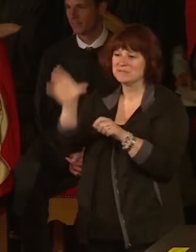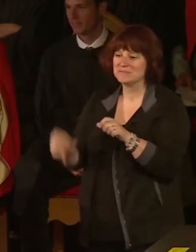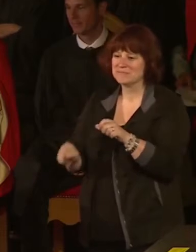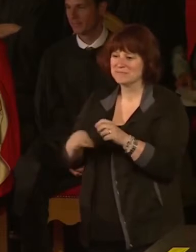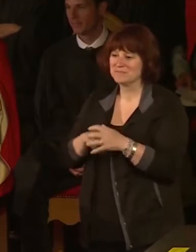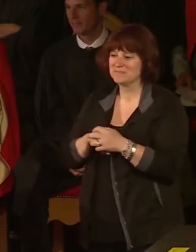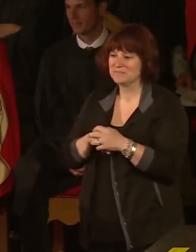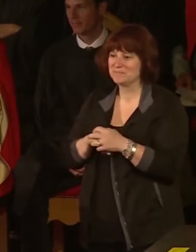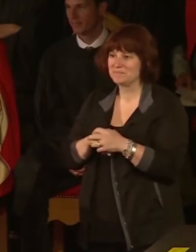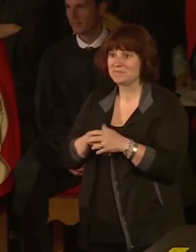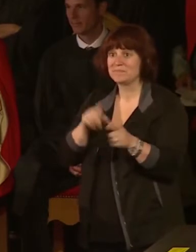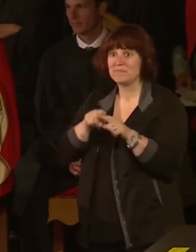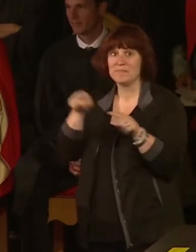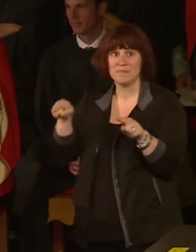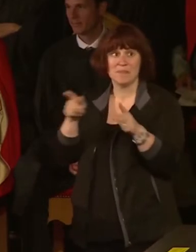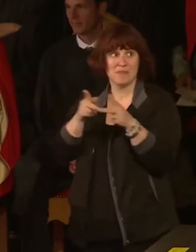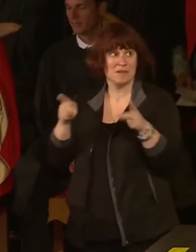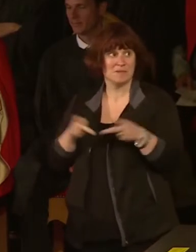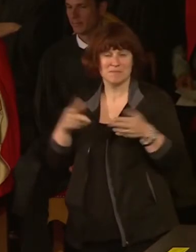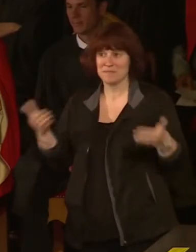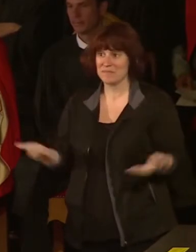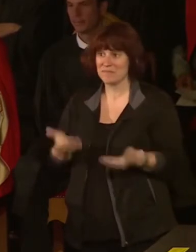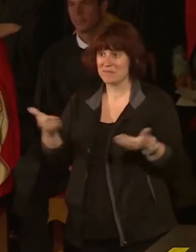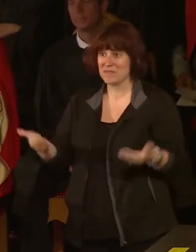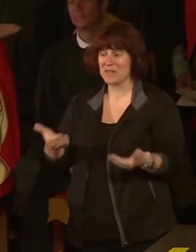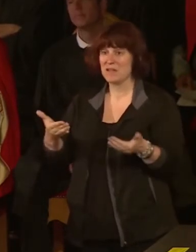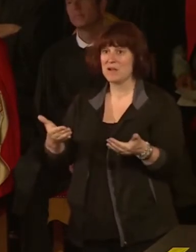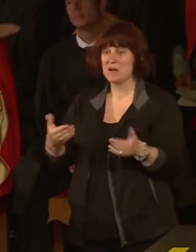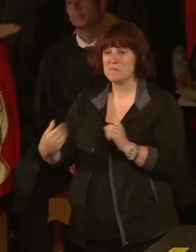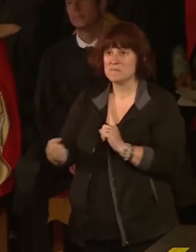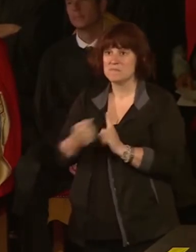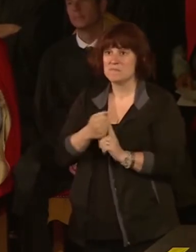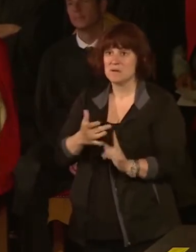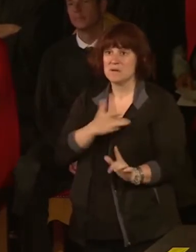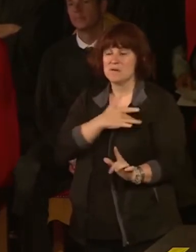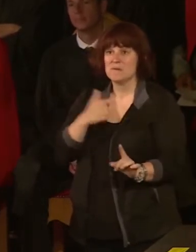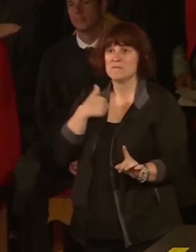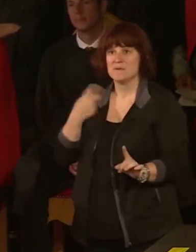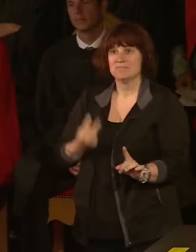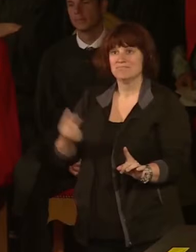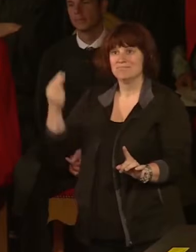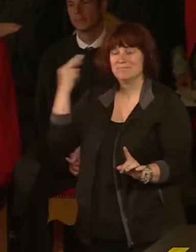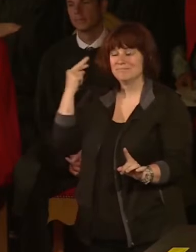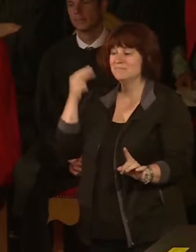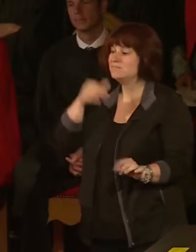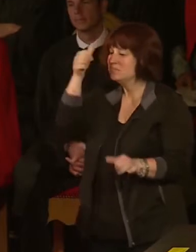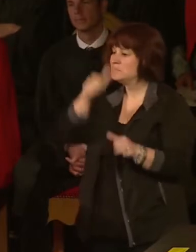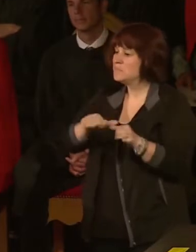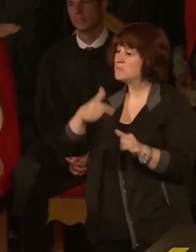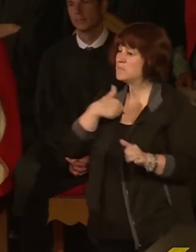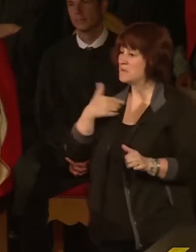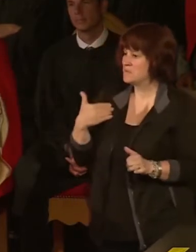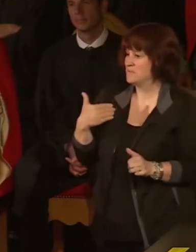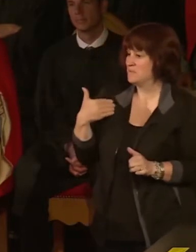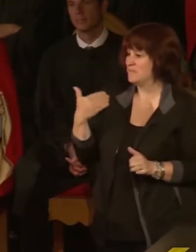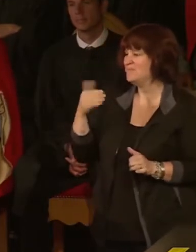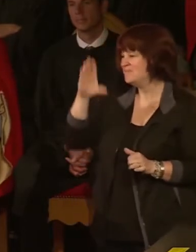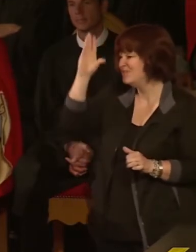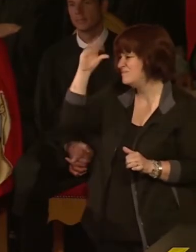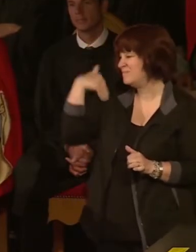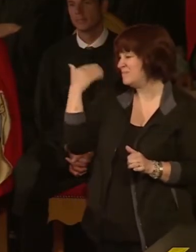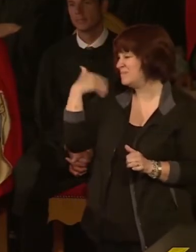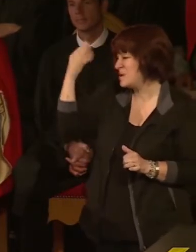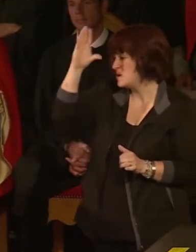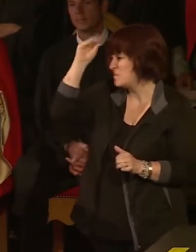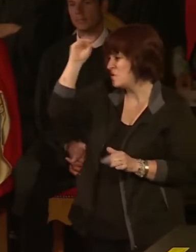This place, Memorial Hall, brings back memories for me. As a boy, I'd be hauled off the river on